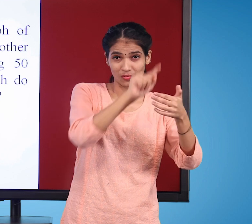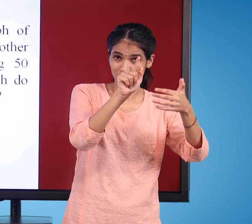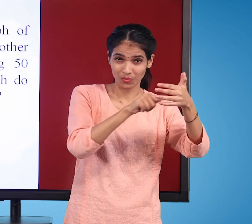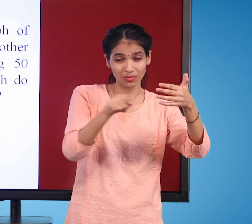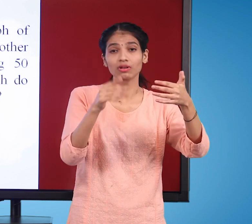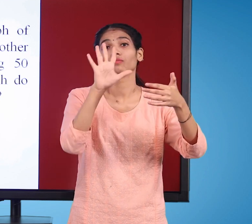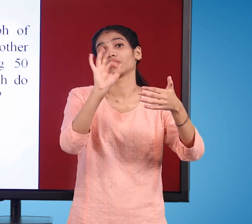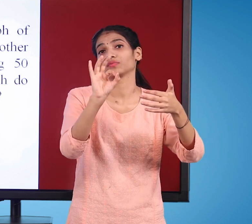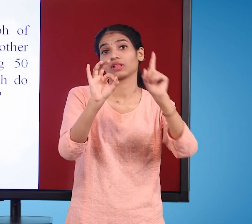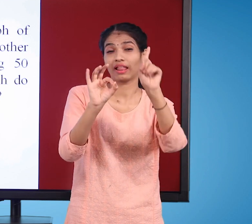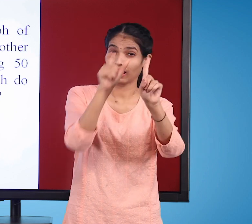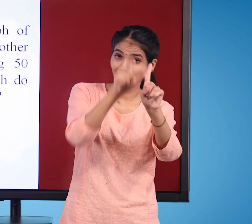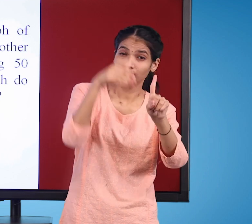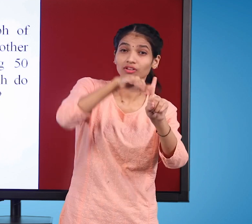do you find more informative?